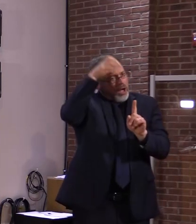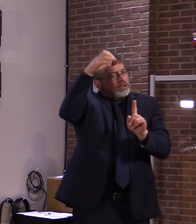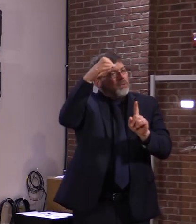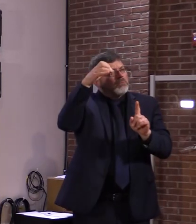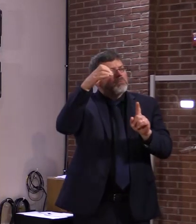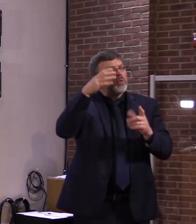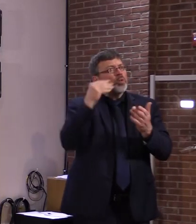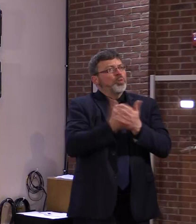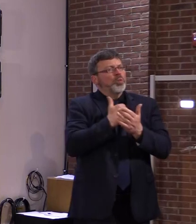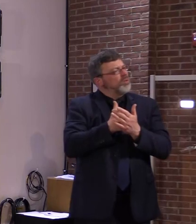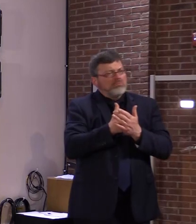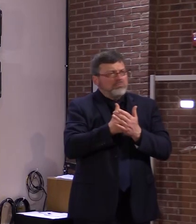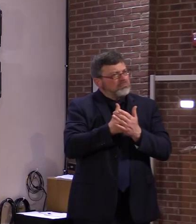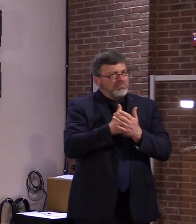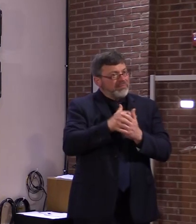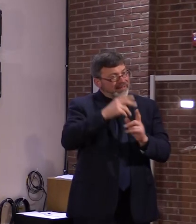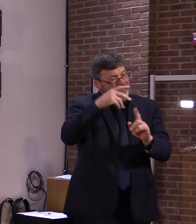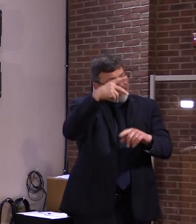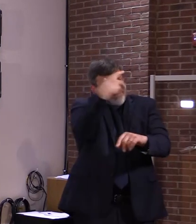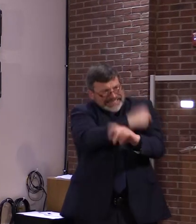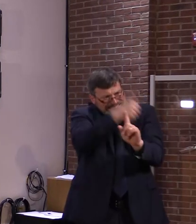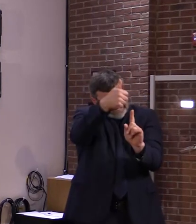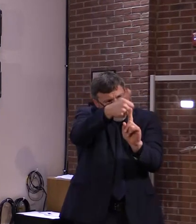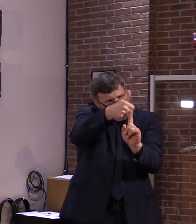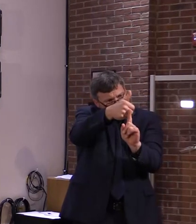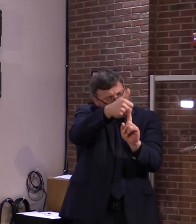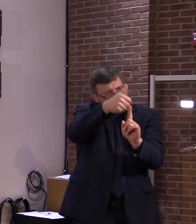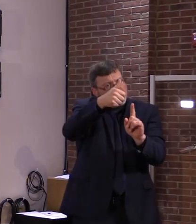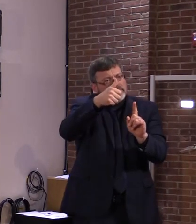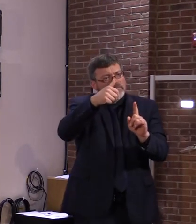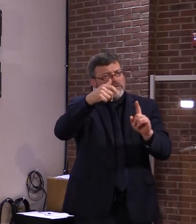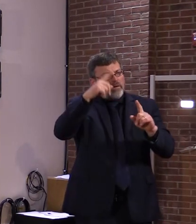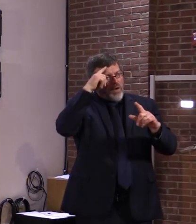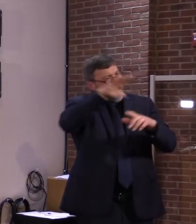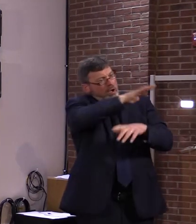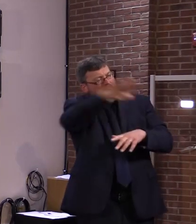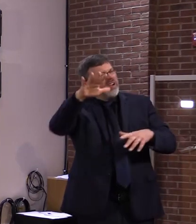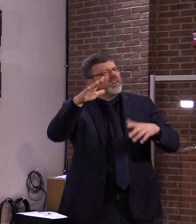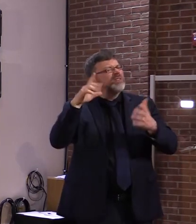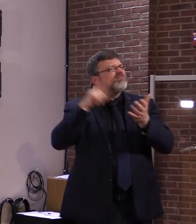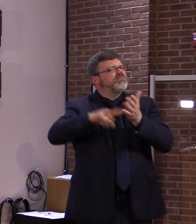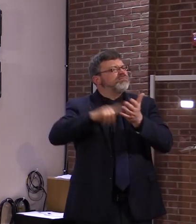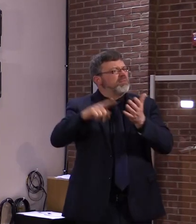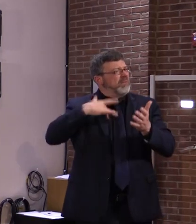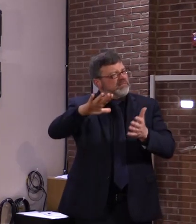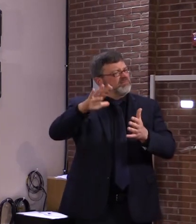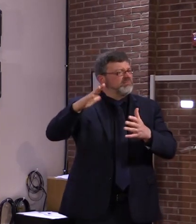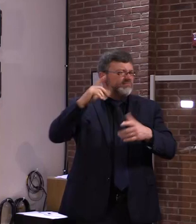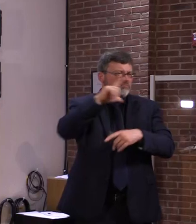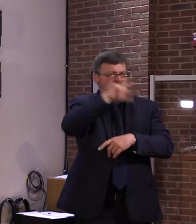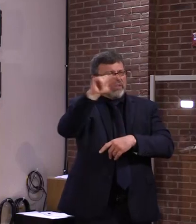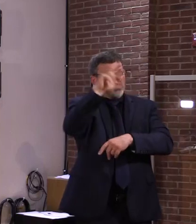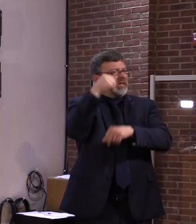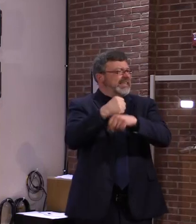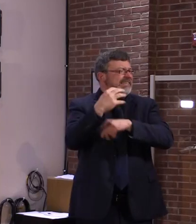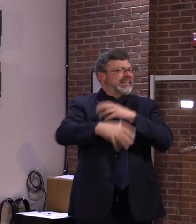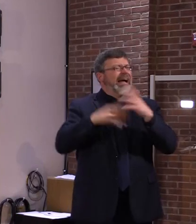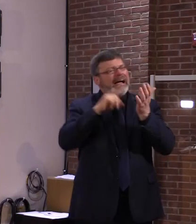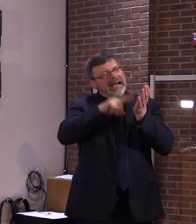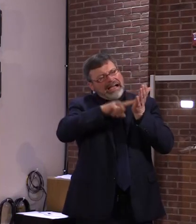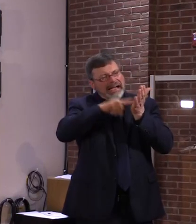COVID-19 as soon as you can. The Vermont chapter of the American Academy of Pediatrics also advocates for